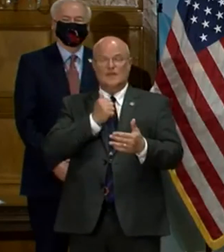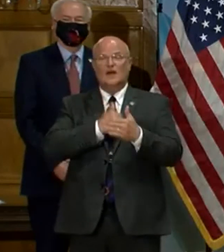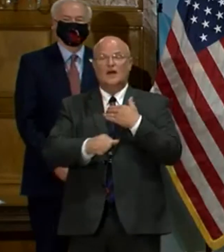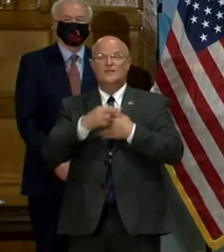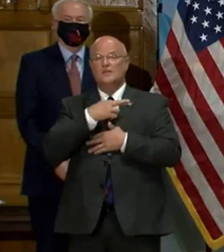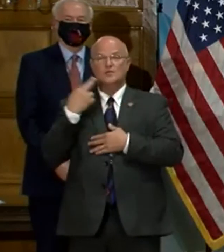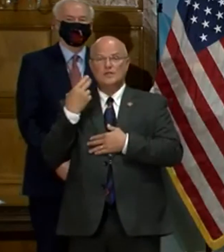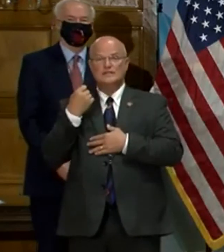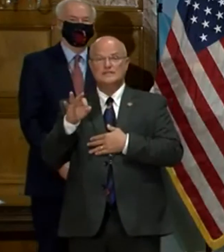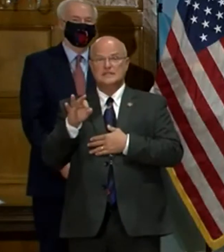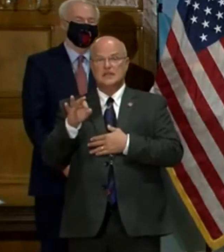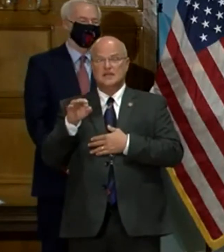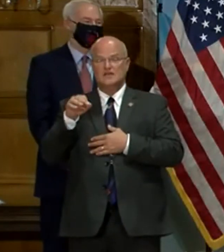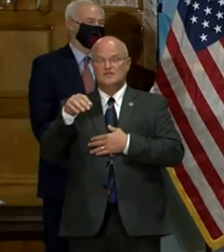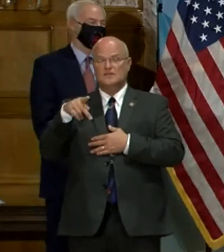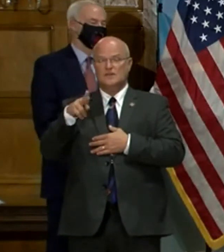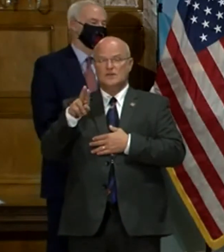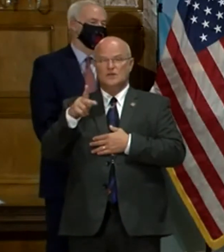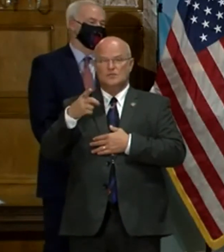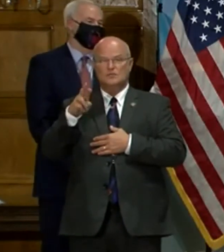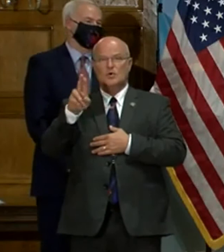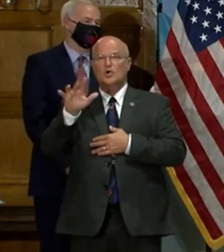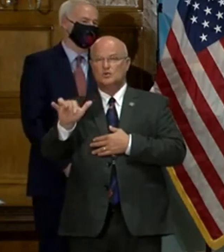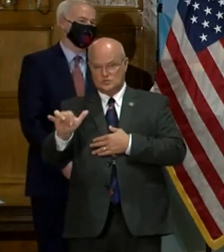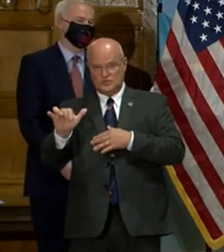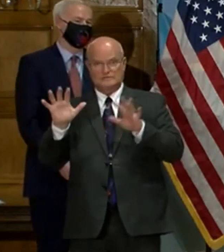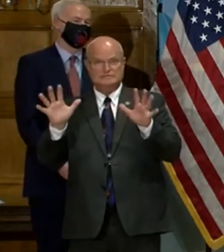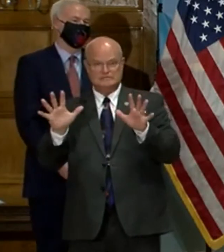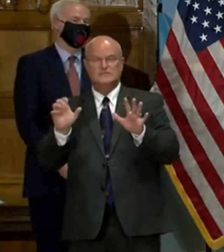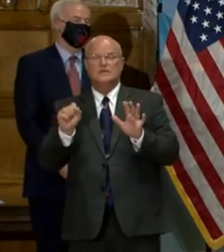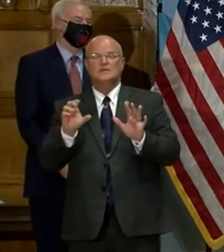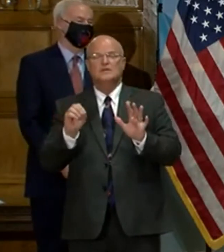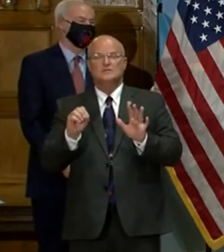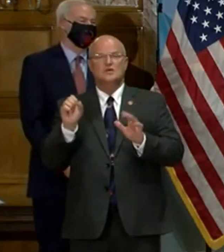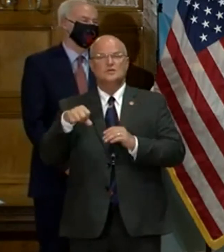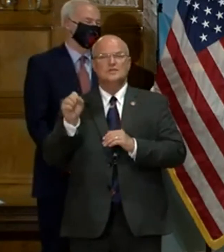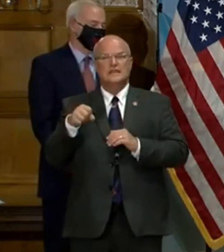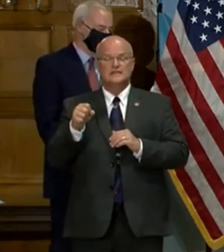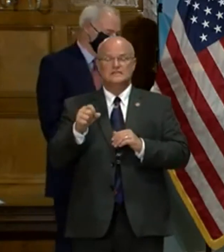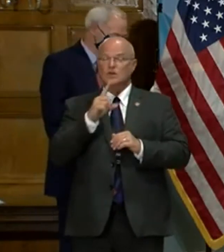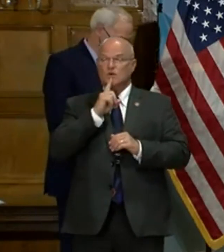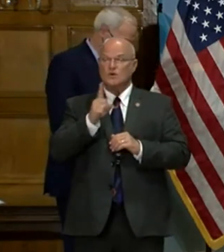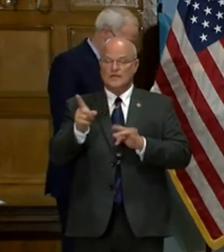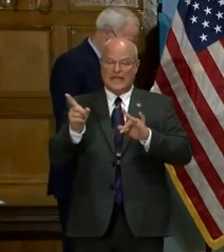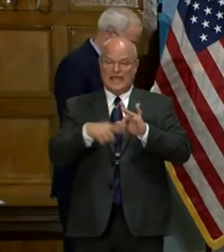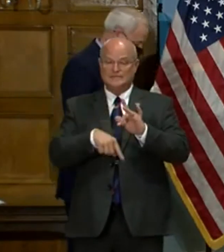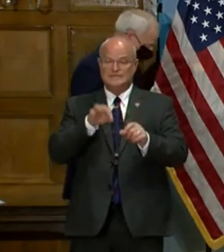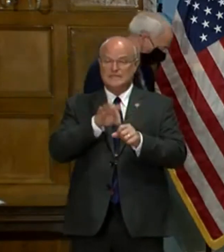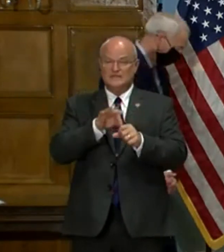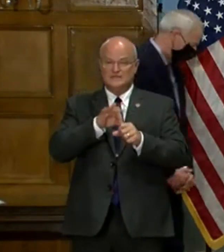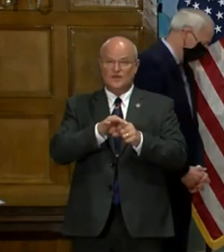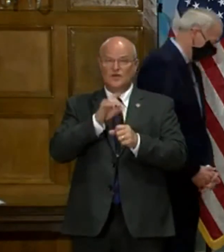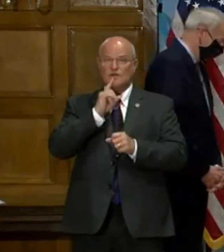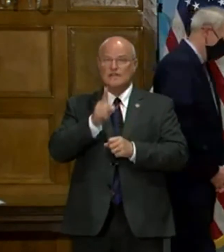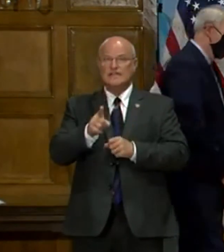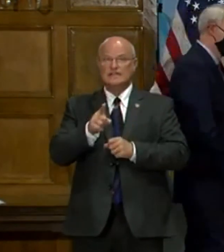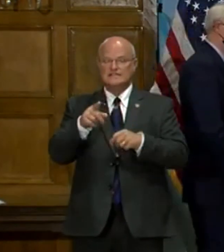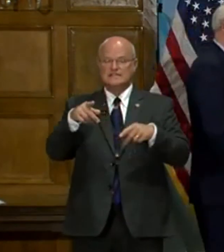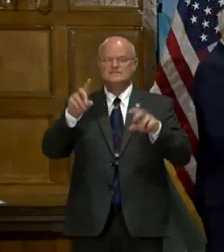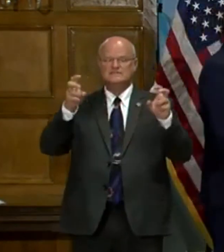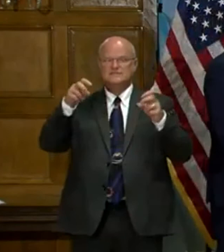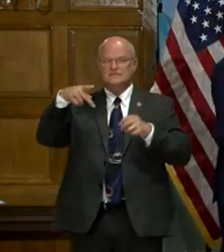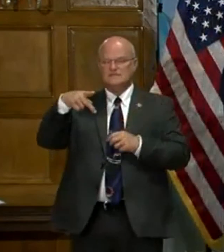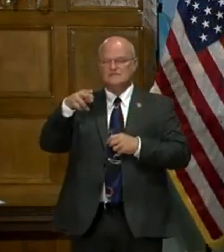the risk of perjury, and so so essentially an absentee vote is essentially a